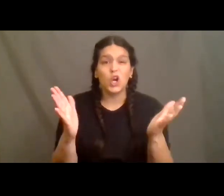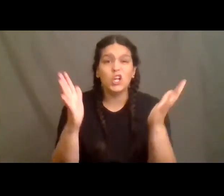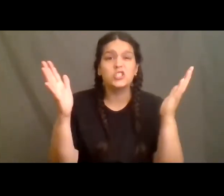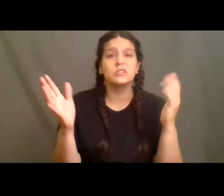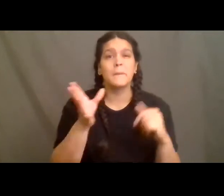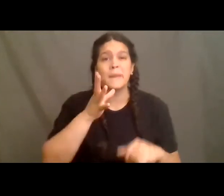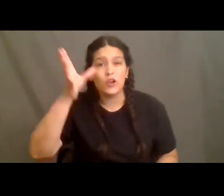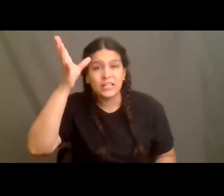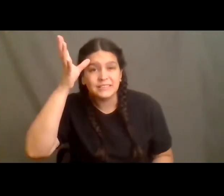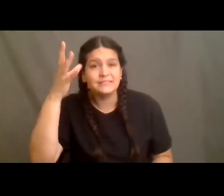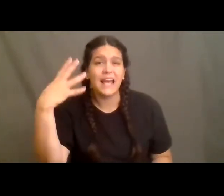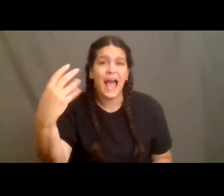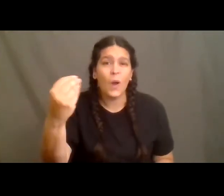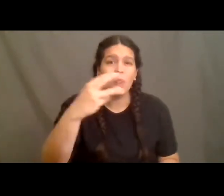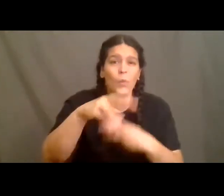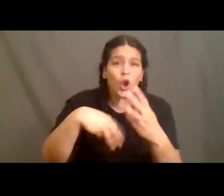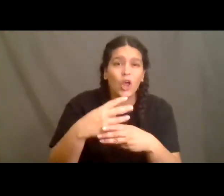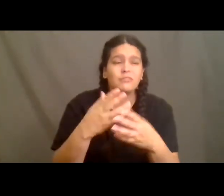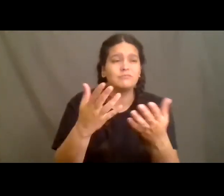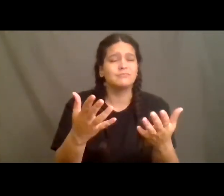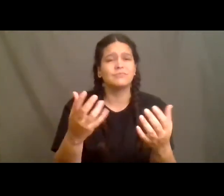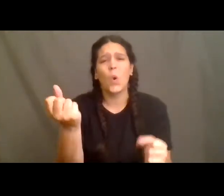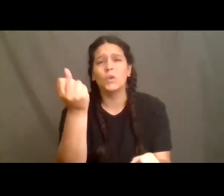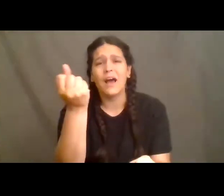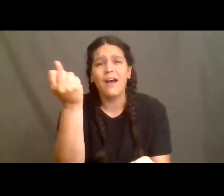there to hang in there